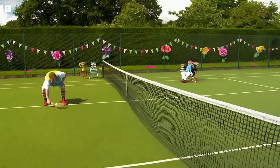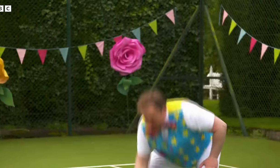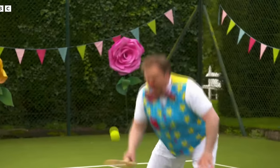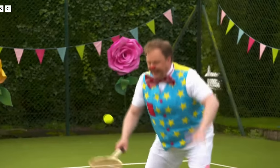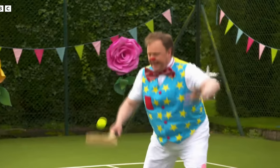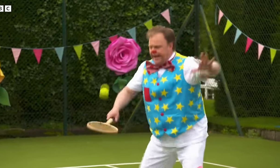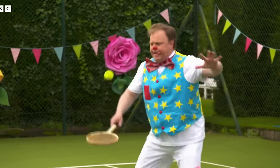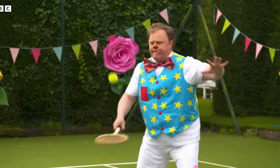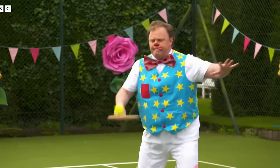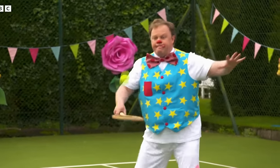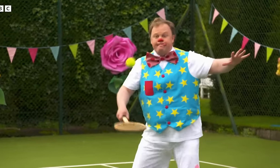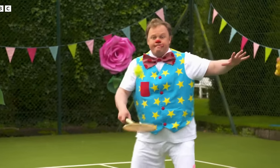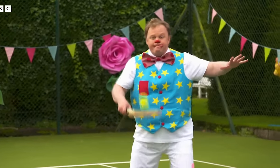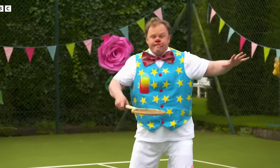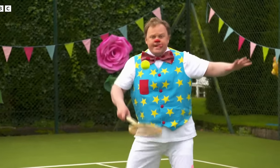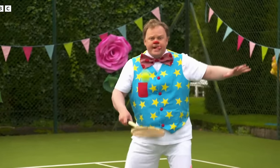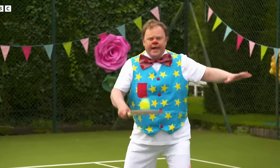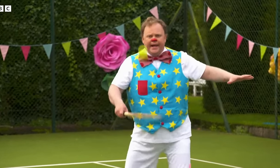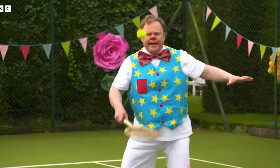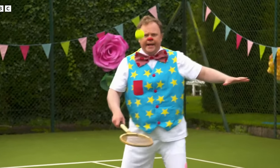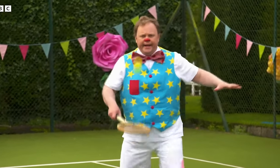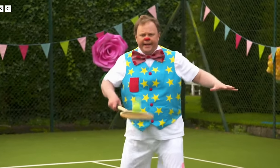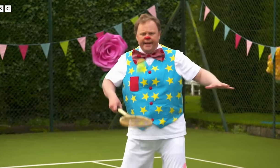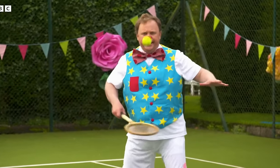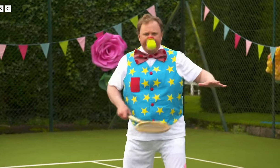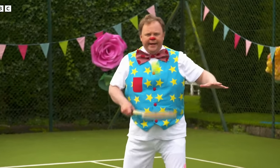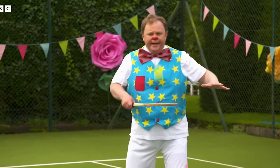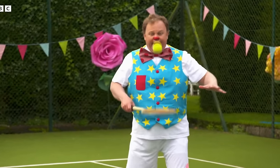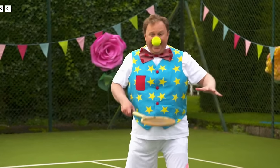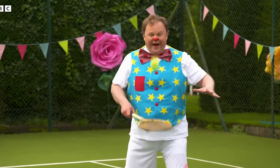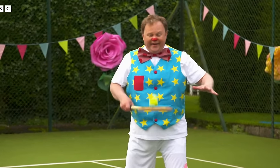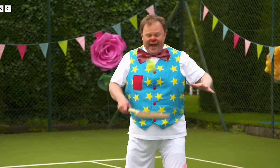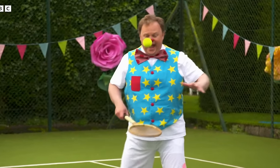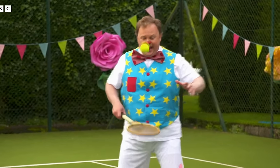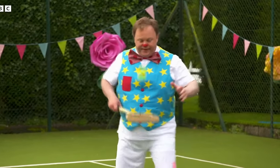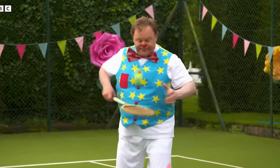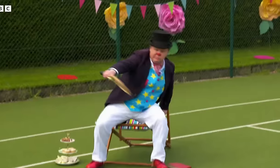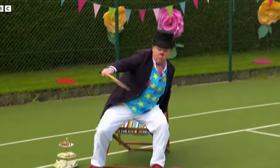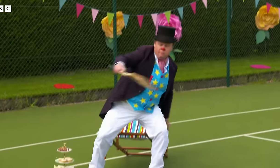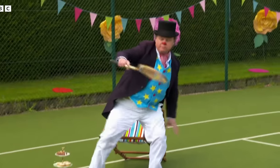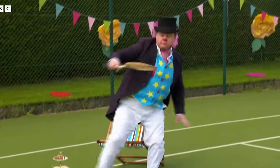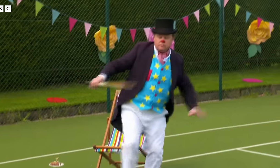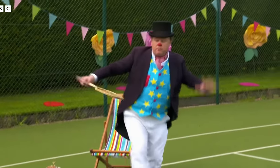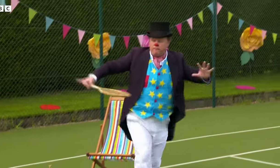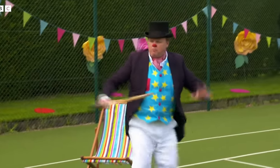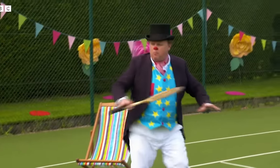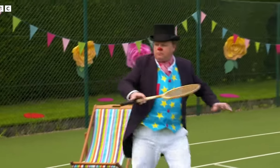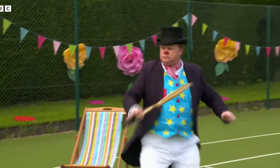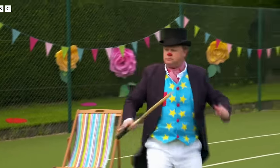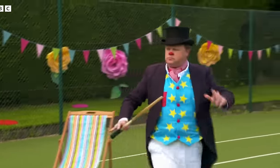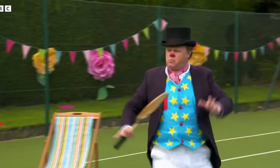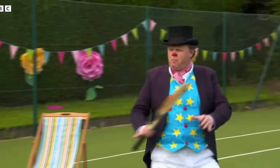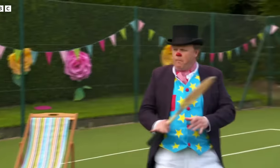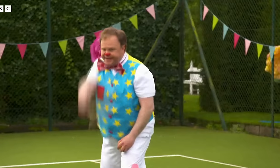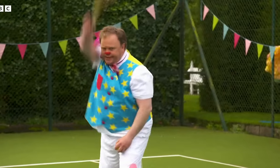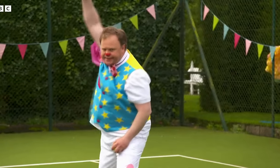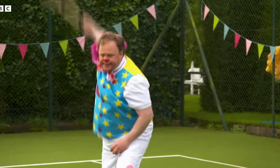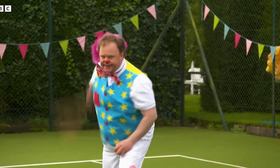Hit the ball as hard as you can, Mr. Tumble. Okay. Because Tumble Ted says the